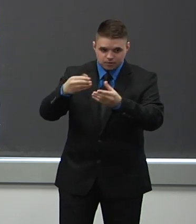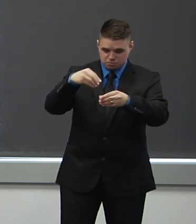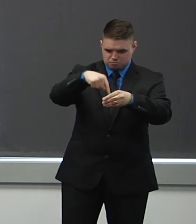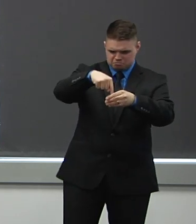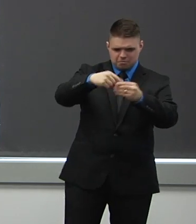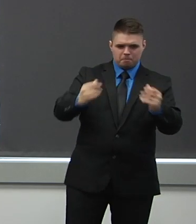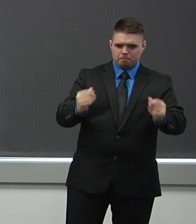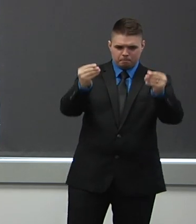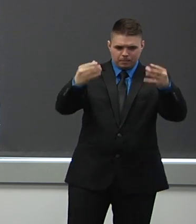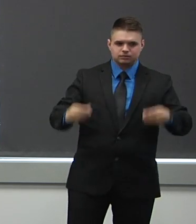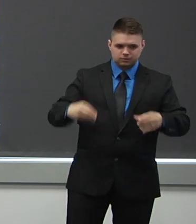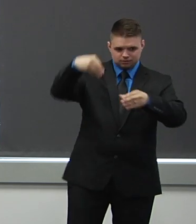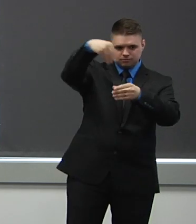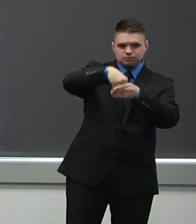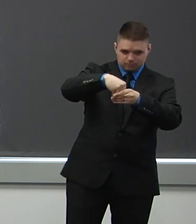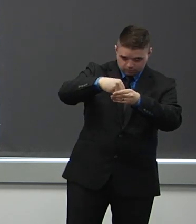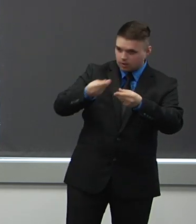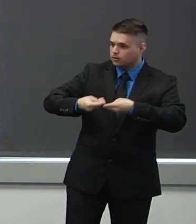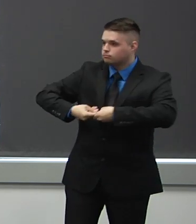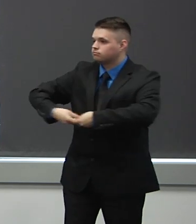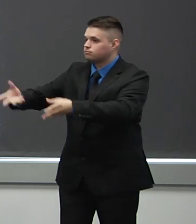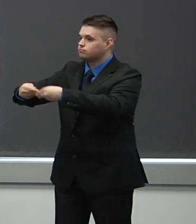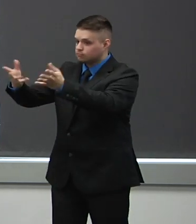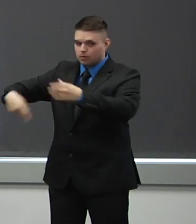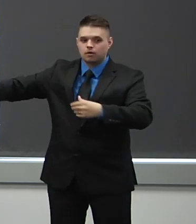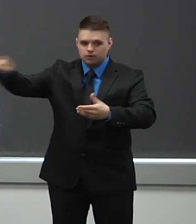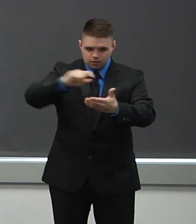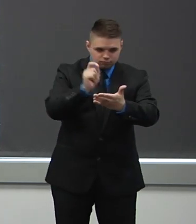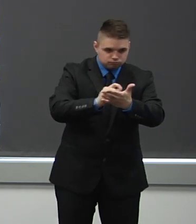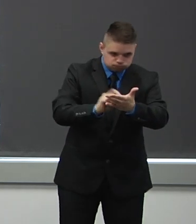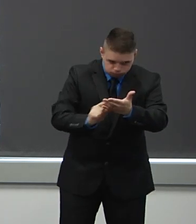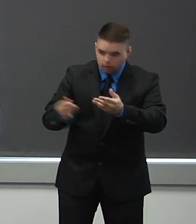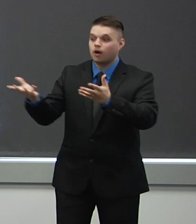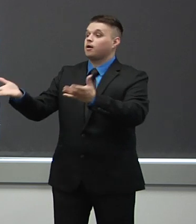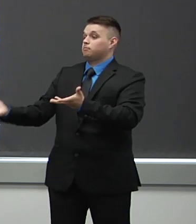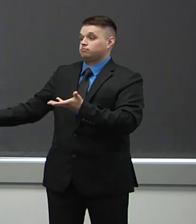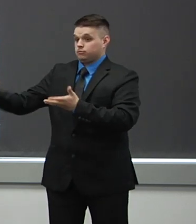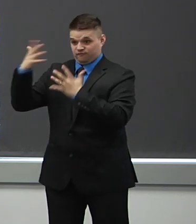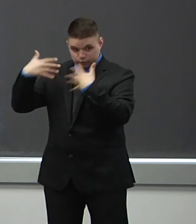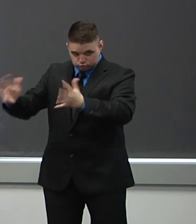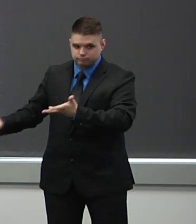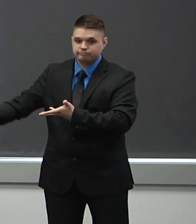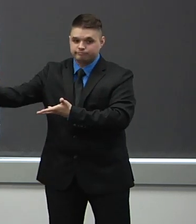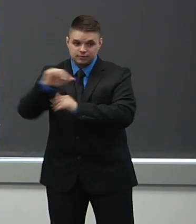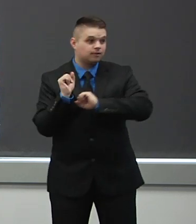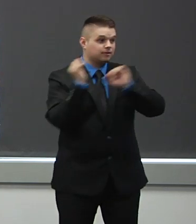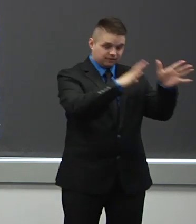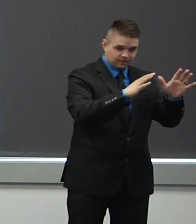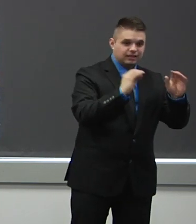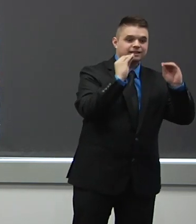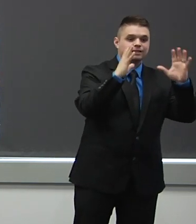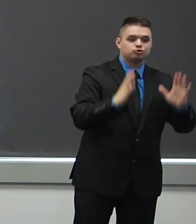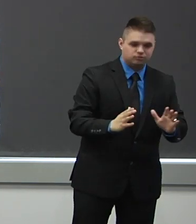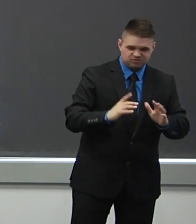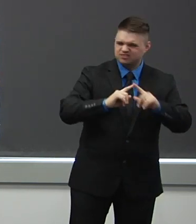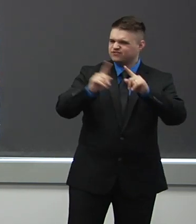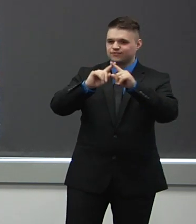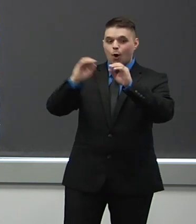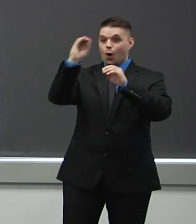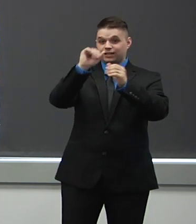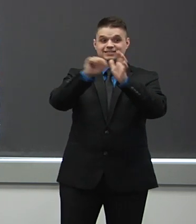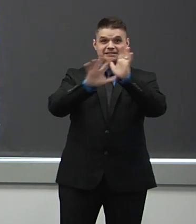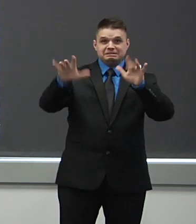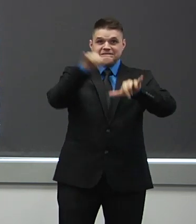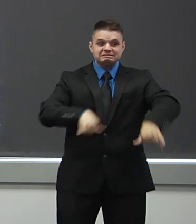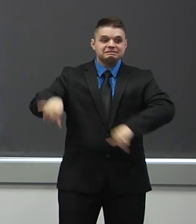teachers and getting evaluative feedback on those. So it looks different all across the state, but what I can say is our educators